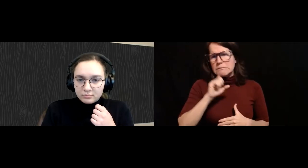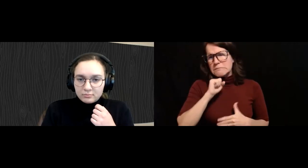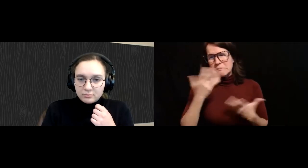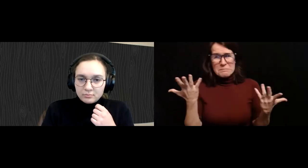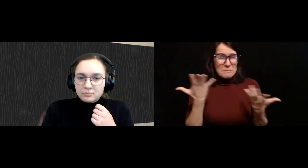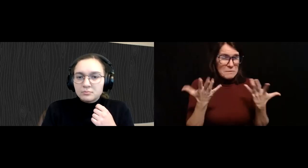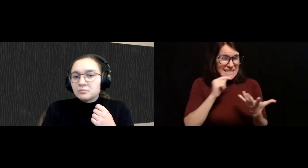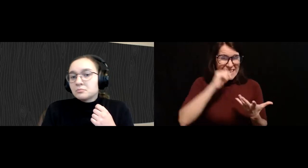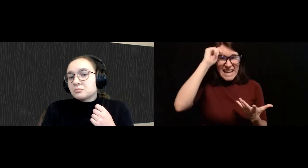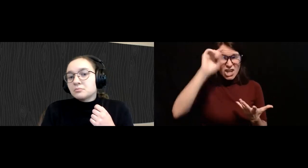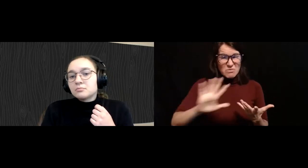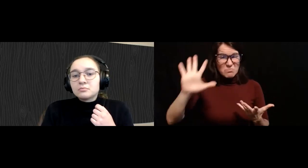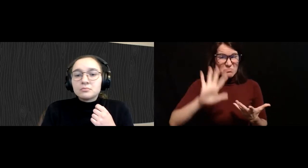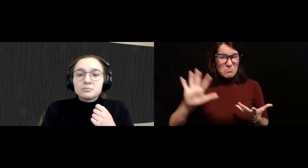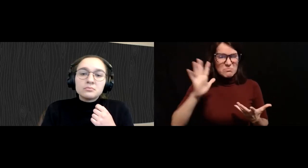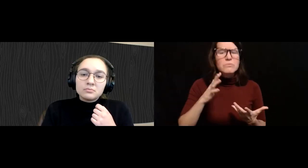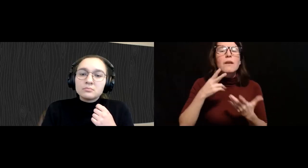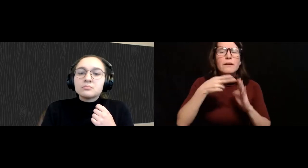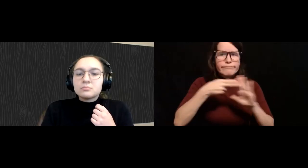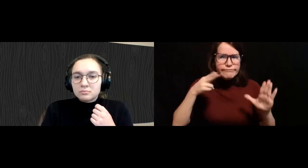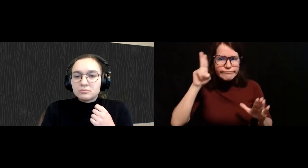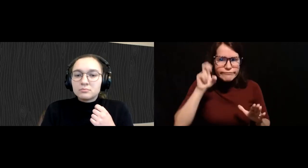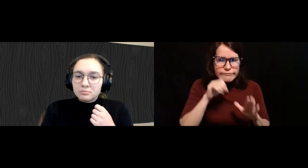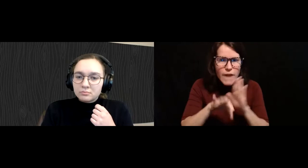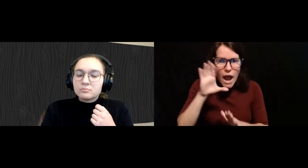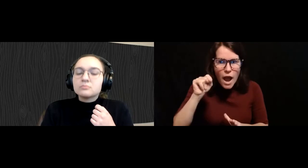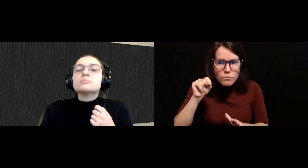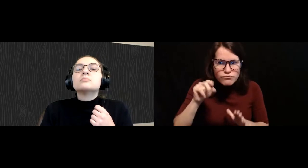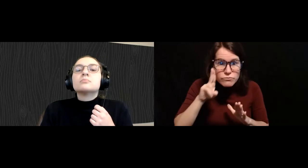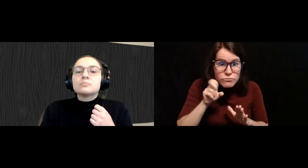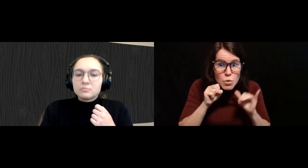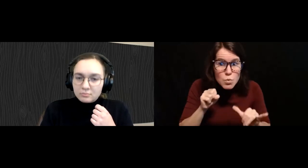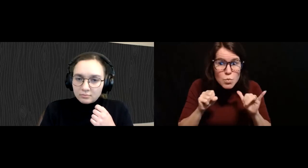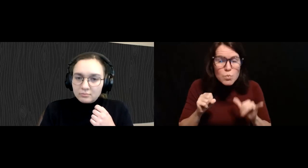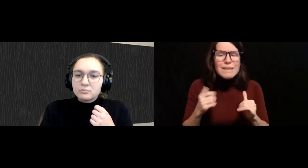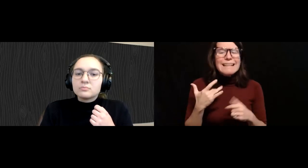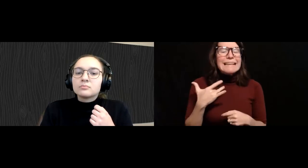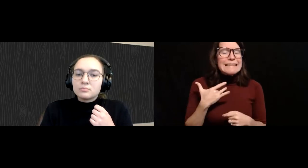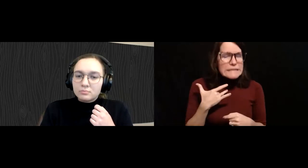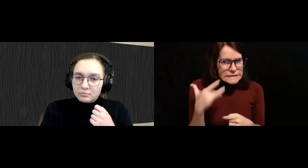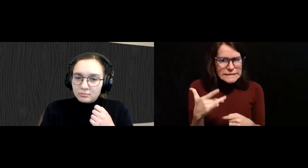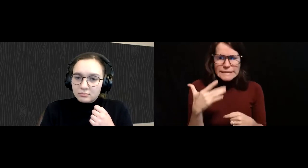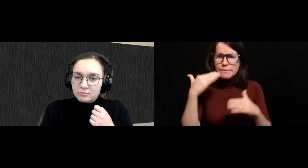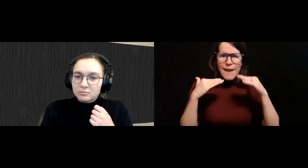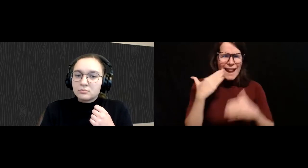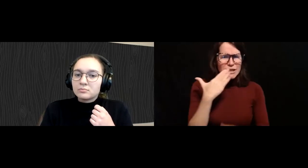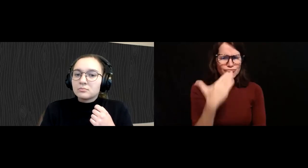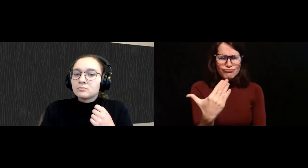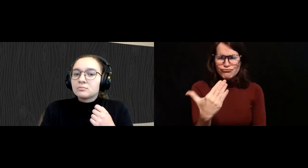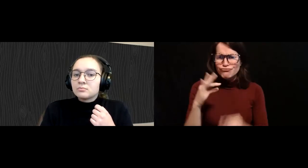hearing. And then later on at some age, possibly a teenager, they might be diagnosed with Usher syndrome.